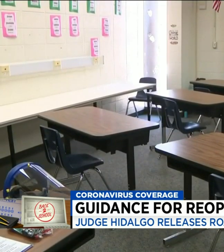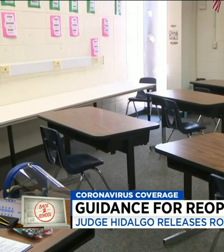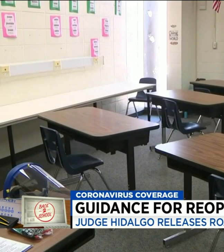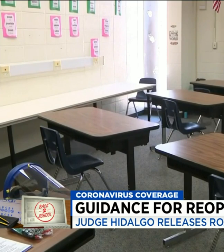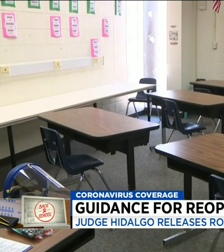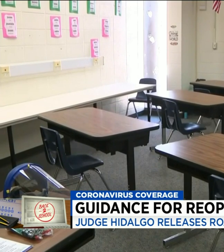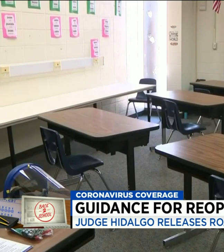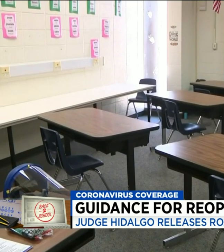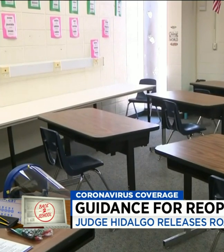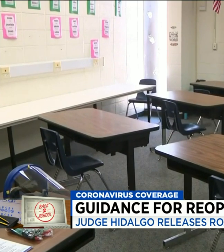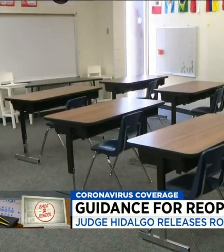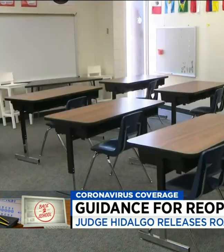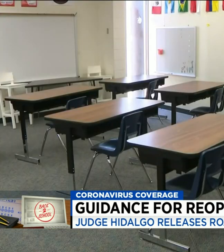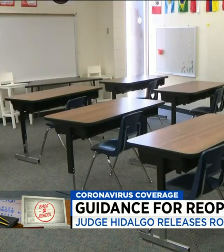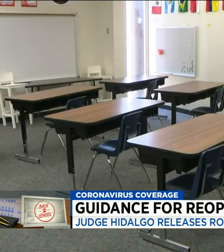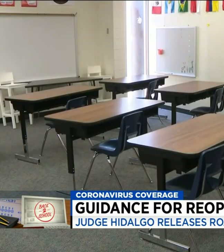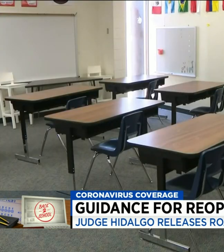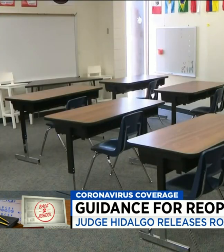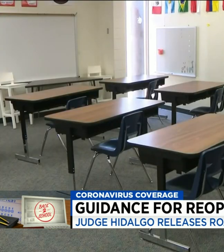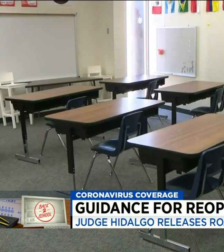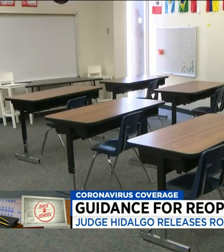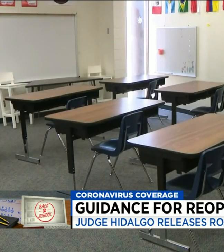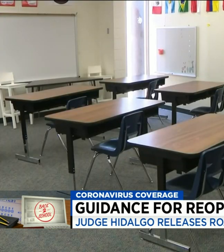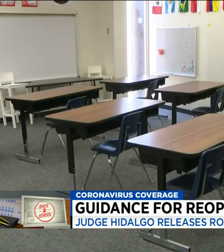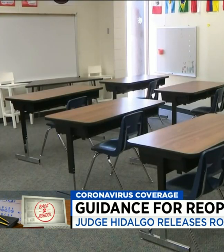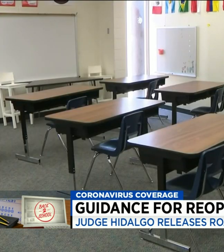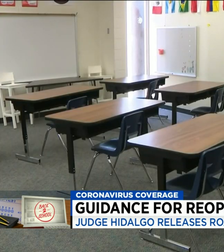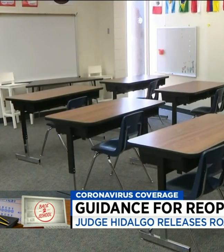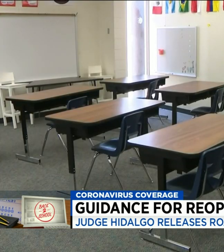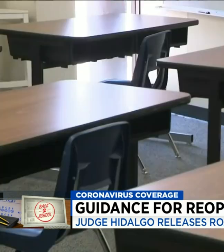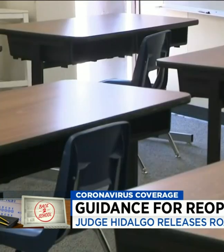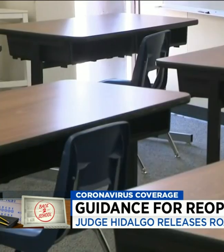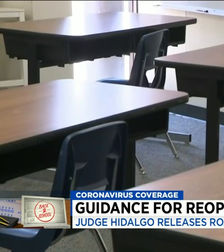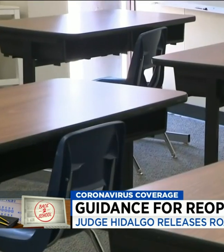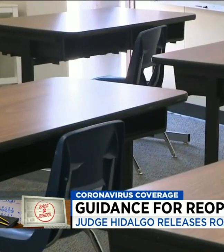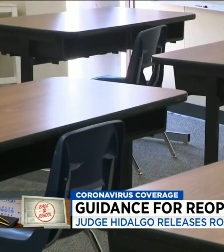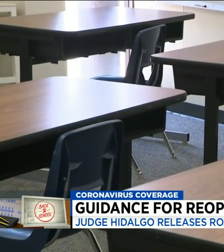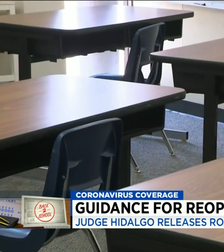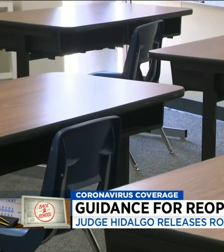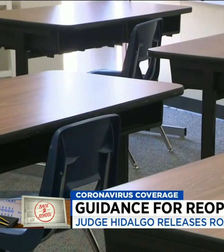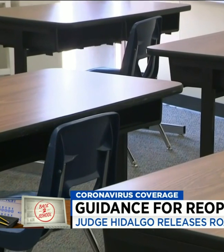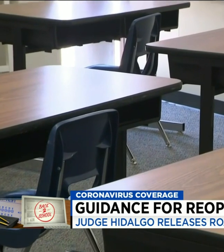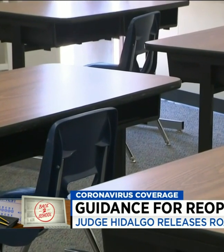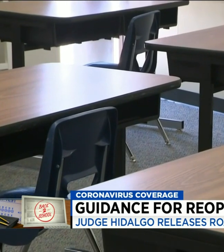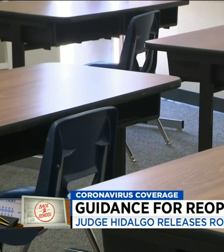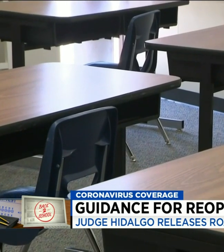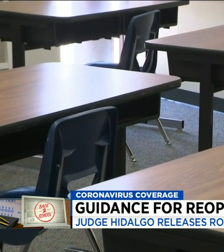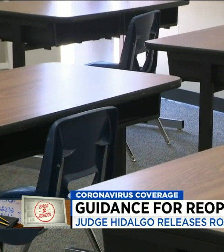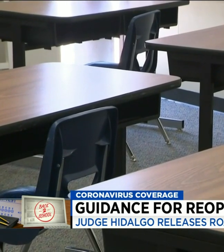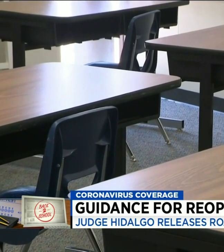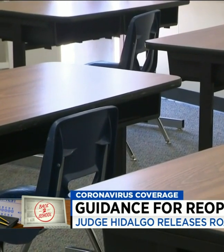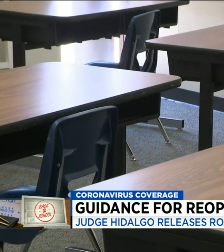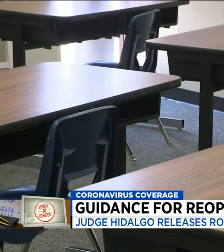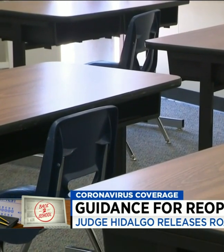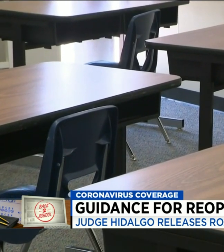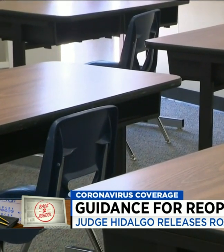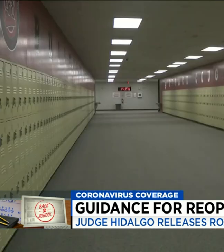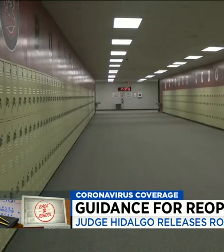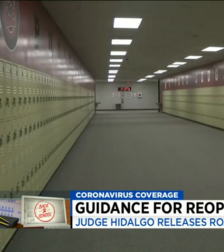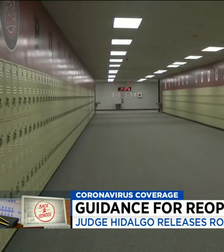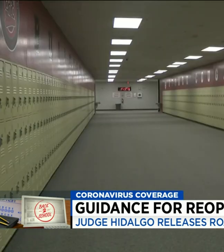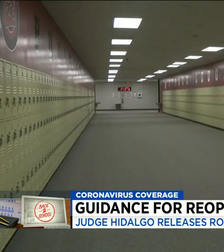in the county right now. Best practice, said the judge, is for classrooms to remain empty as long as the